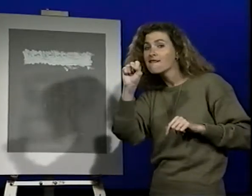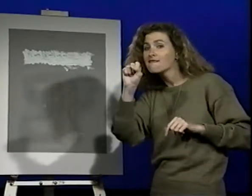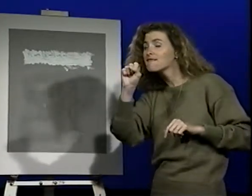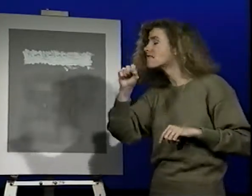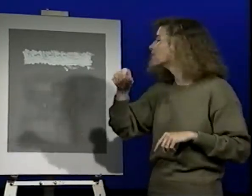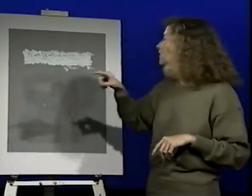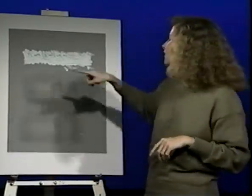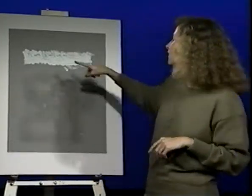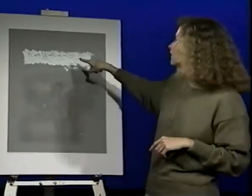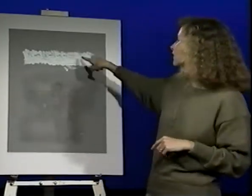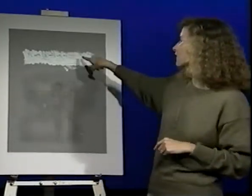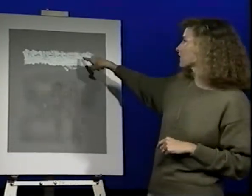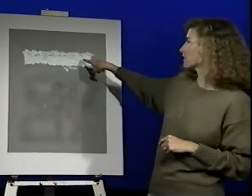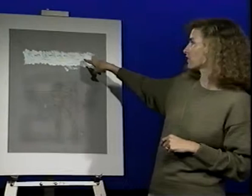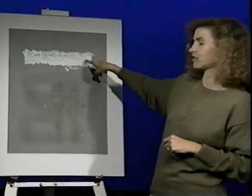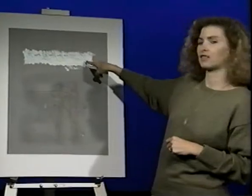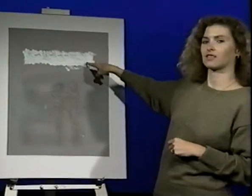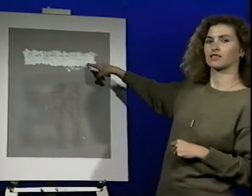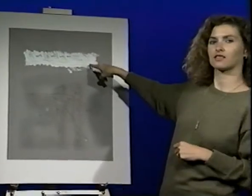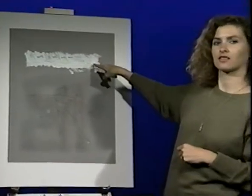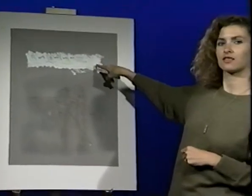You can see here the color waves.